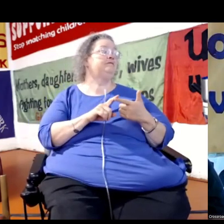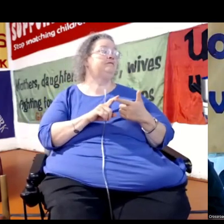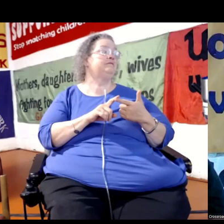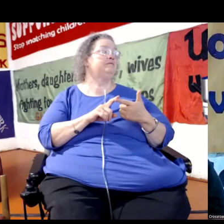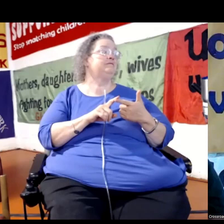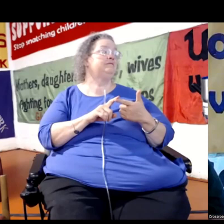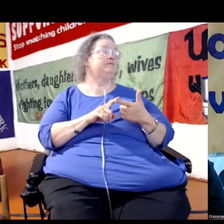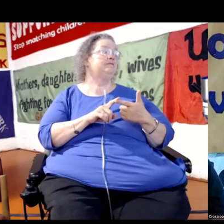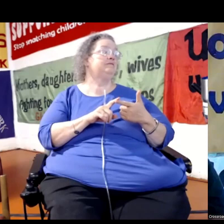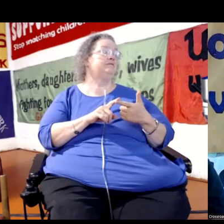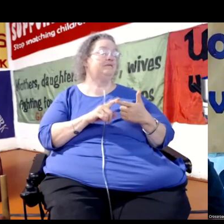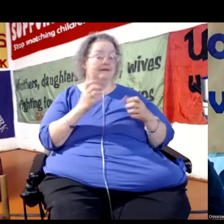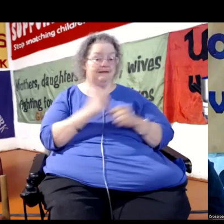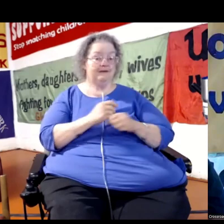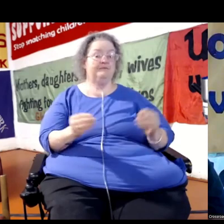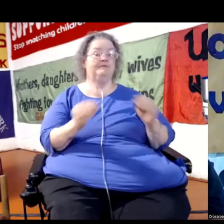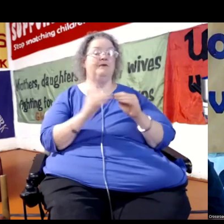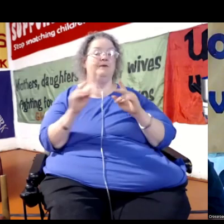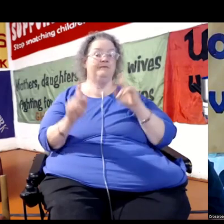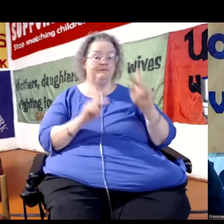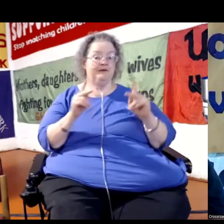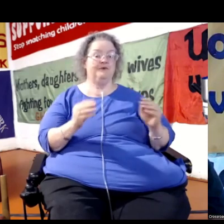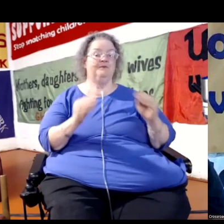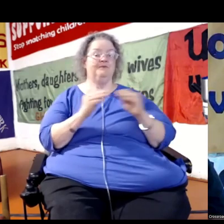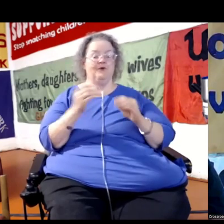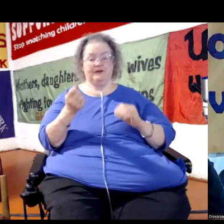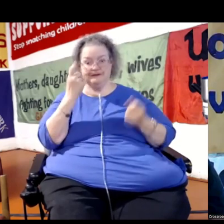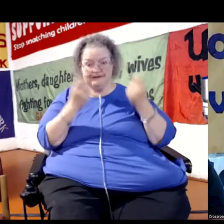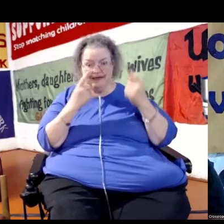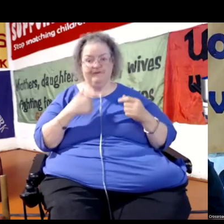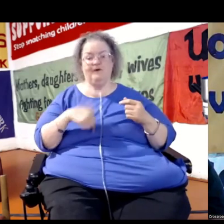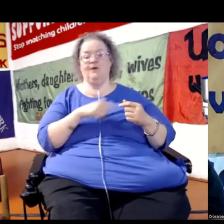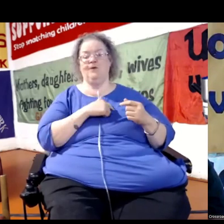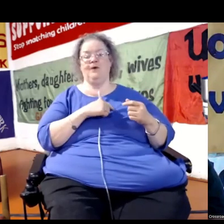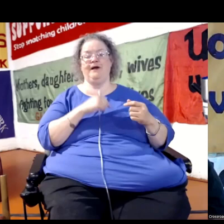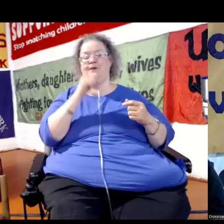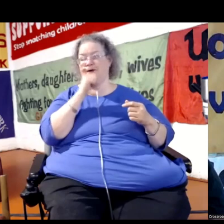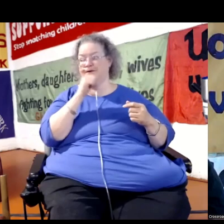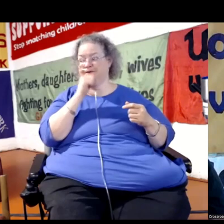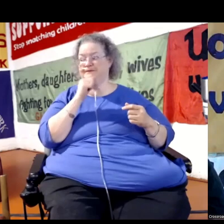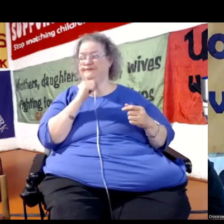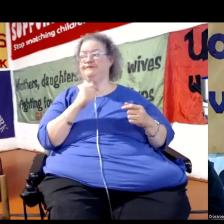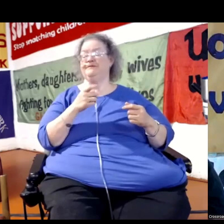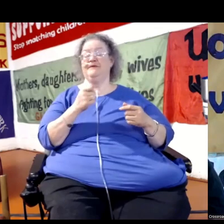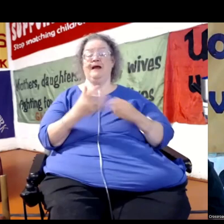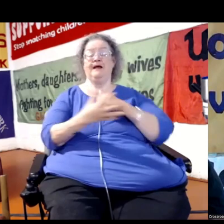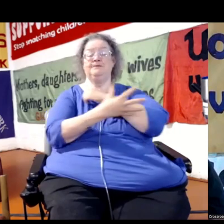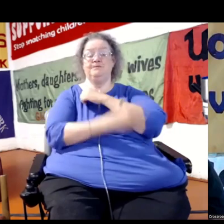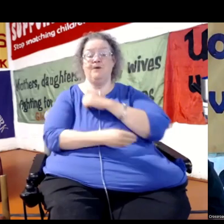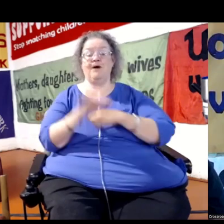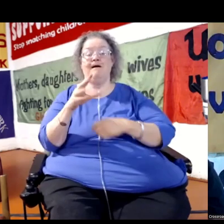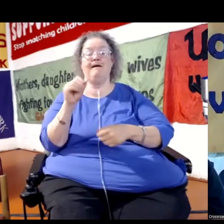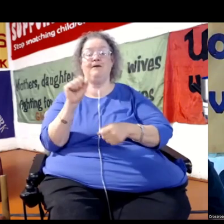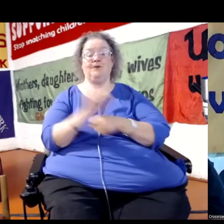people more understand what we were going through as poor and working mothers.